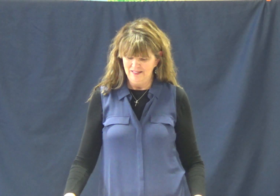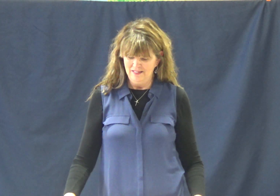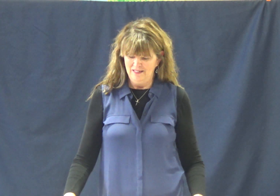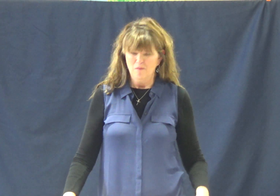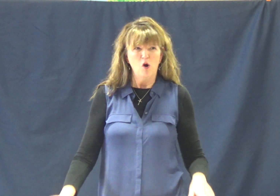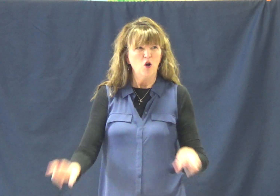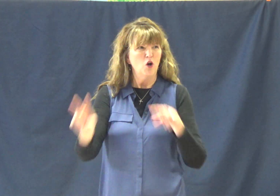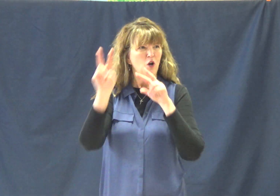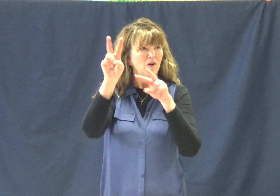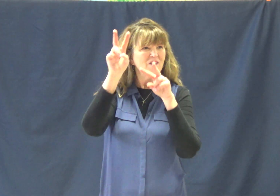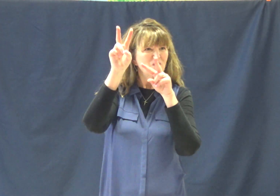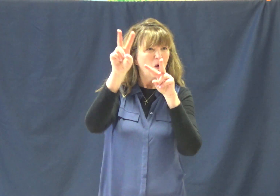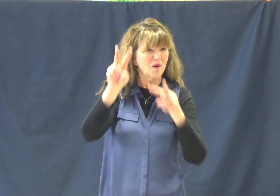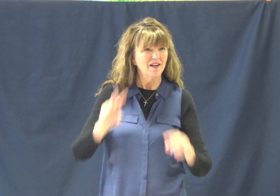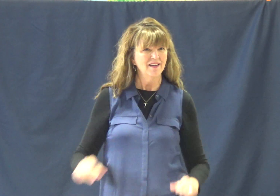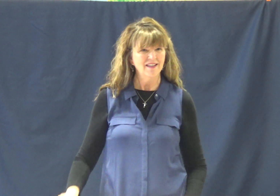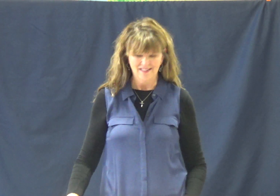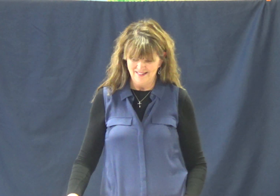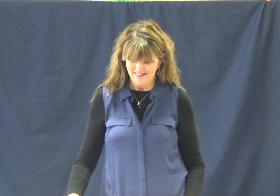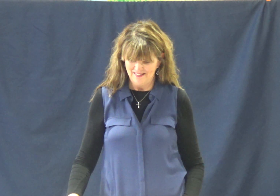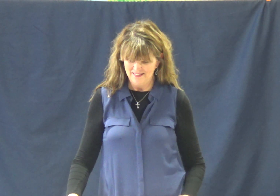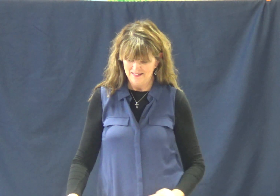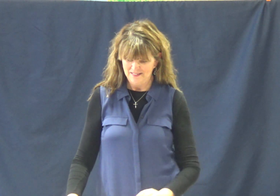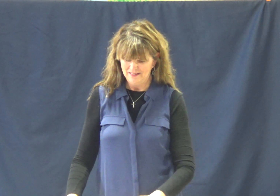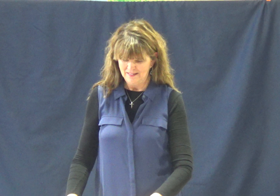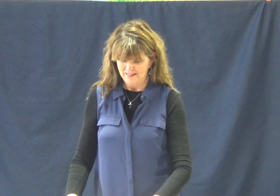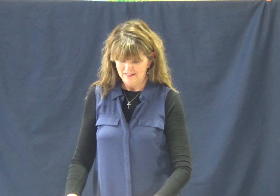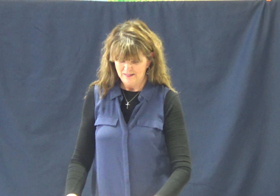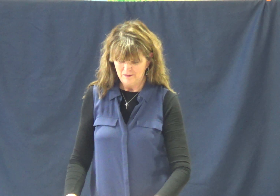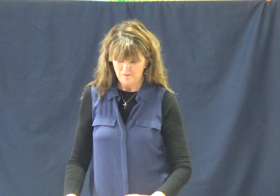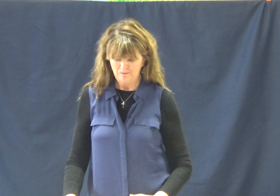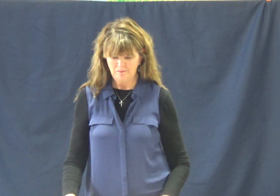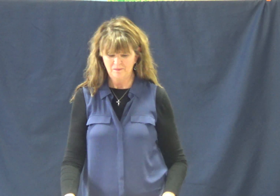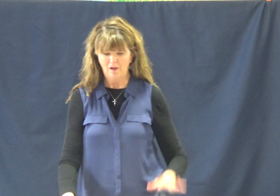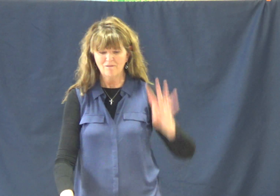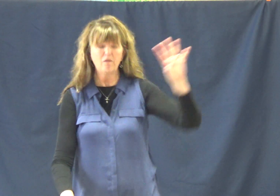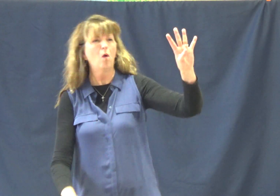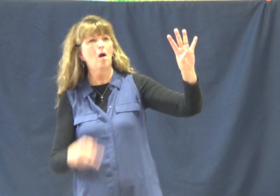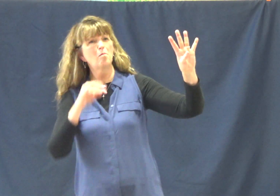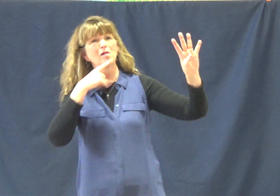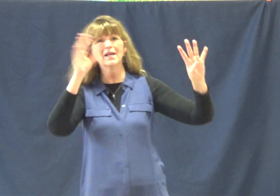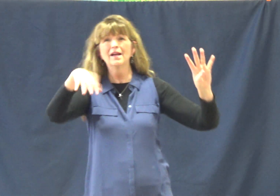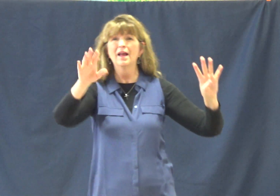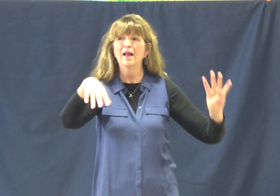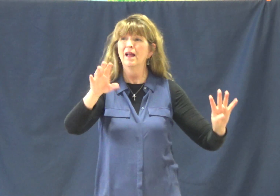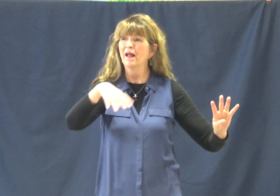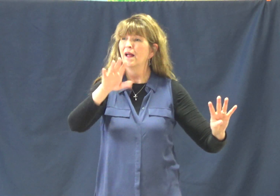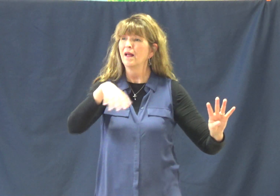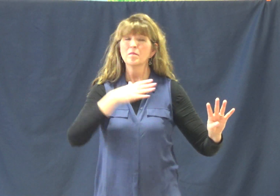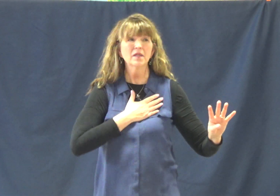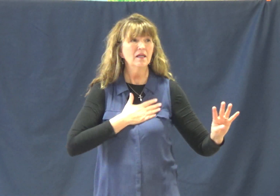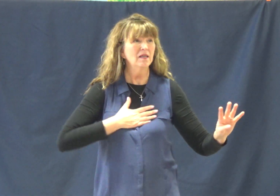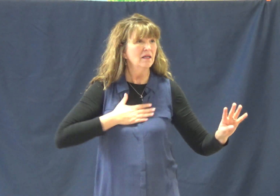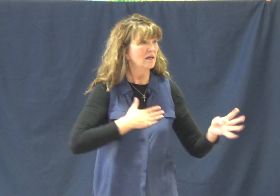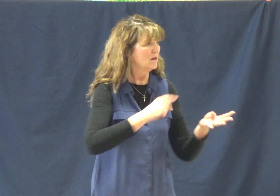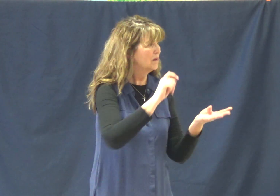So perfect. And I'm looking forward to that. And fourth, Paul says,